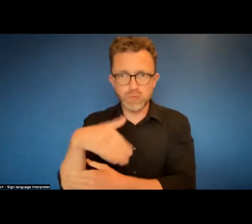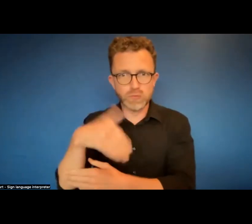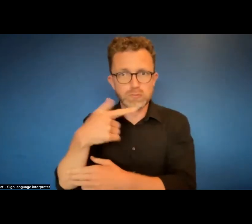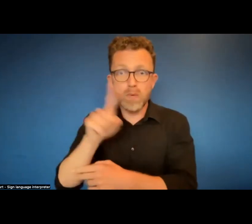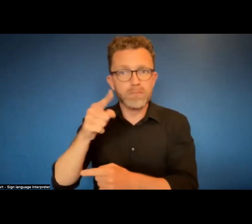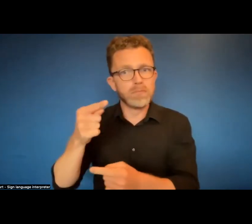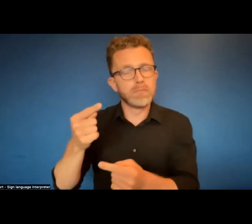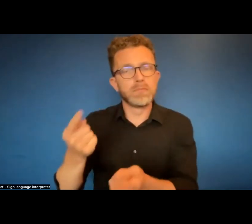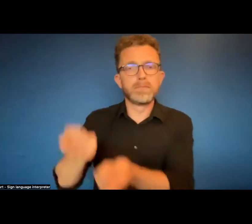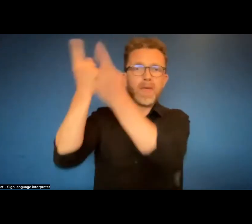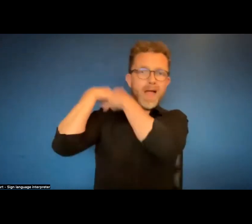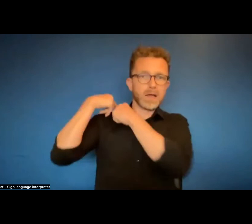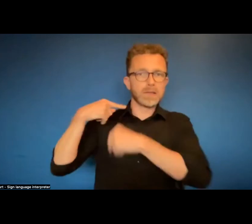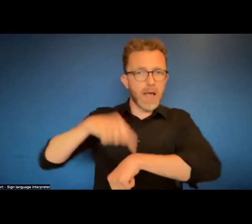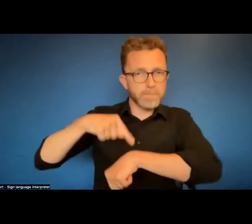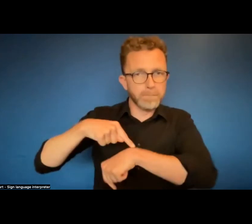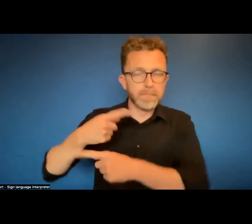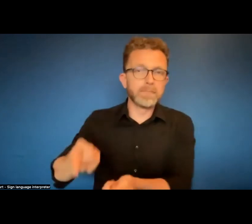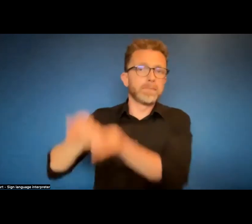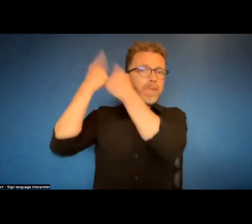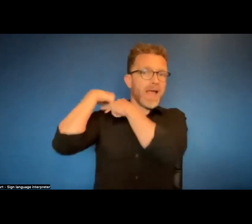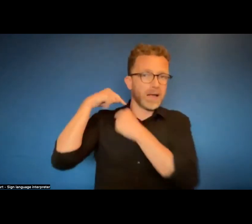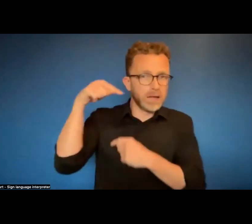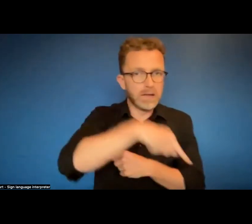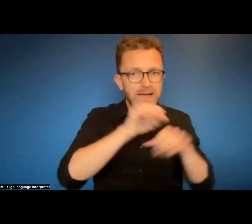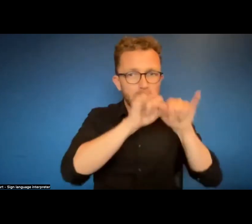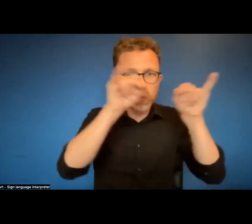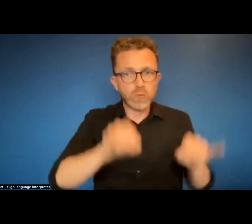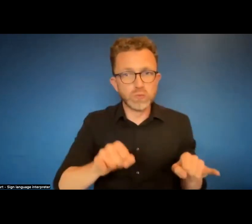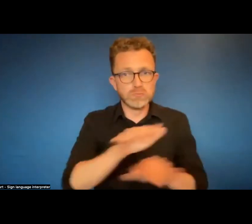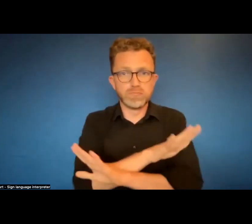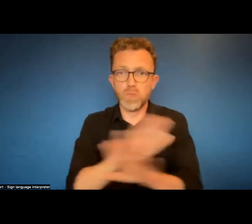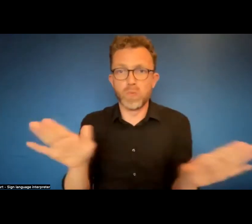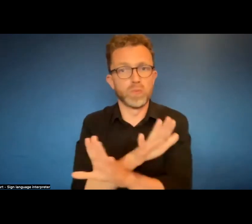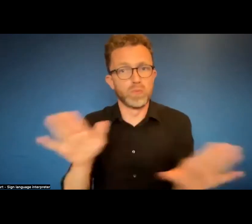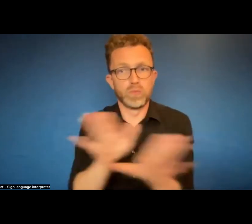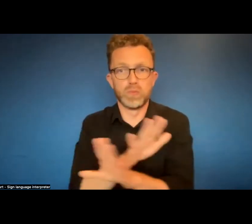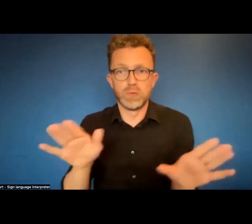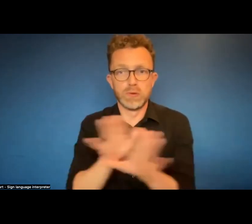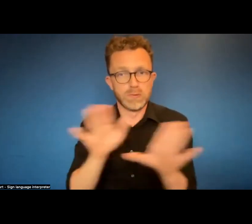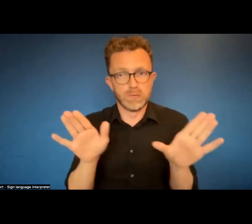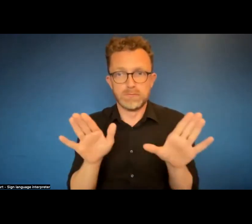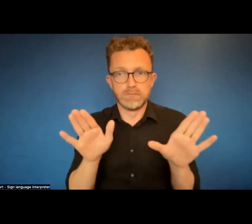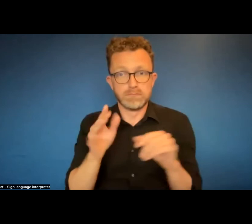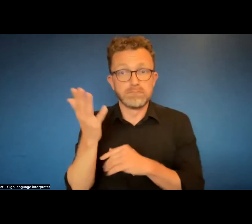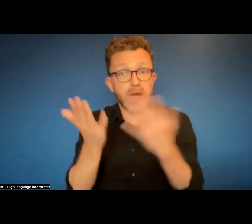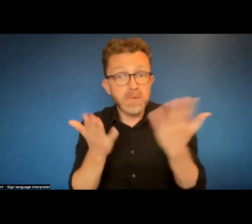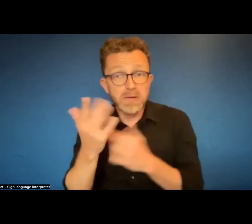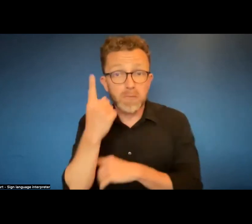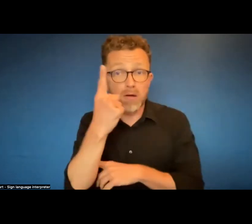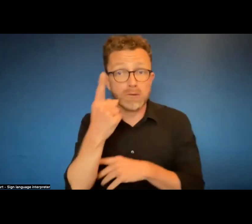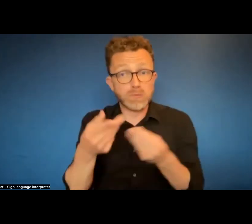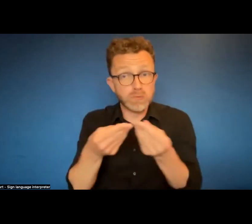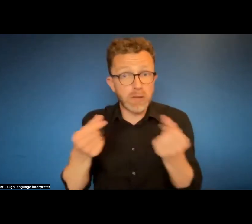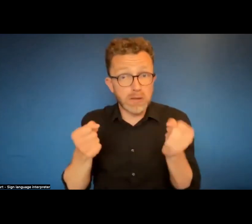one solution could be that the children that are in a Poland or in